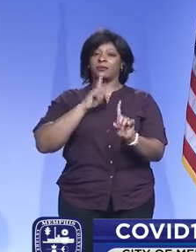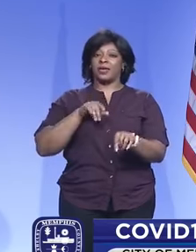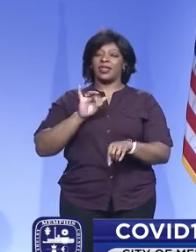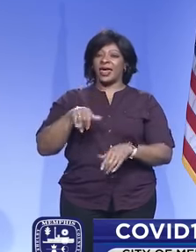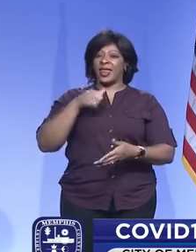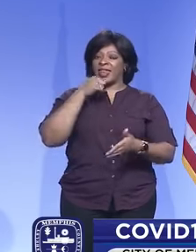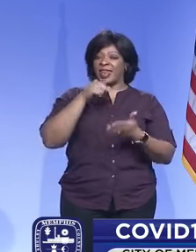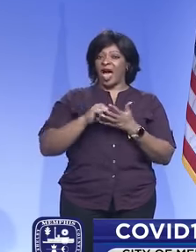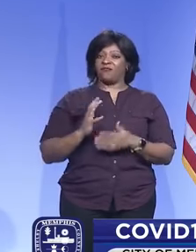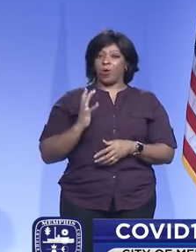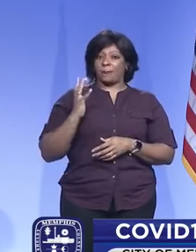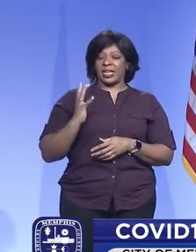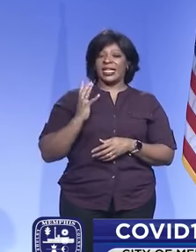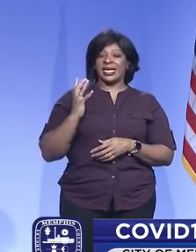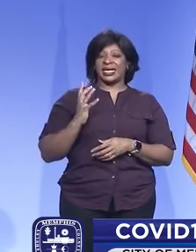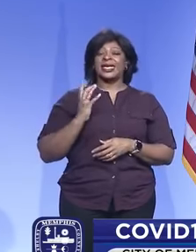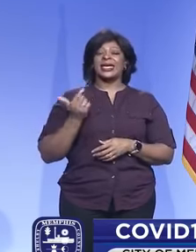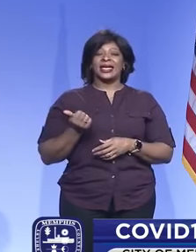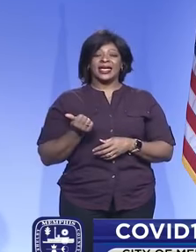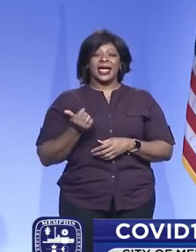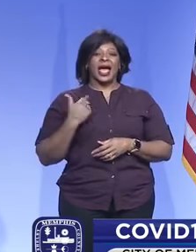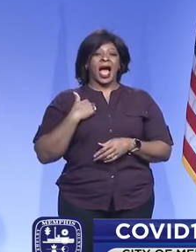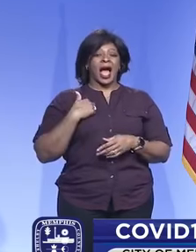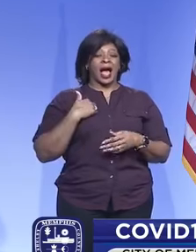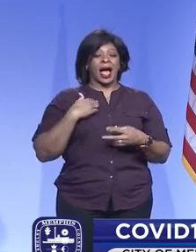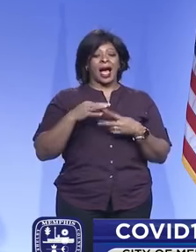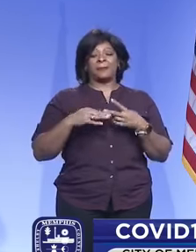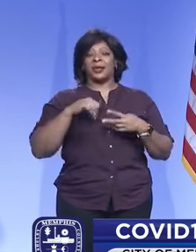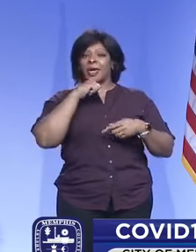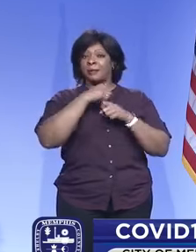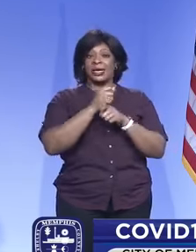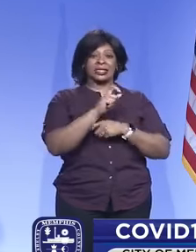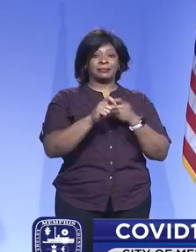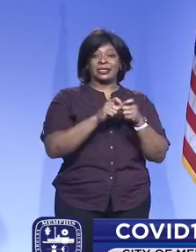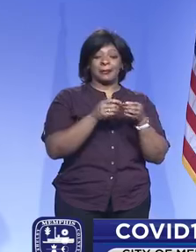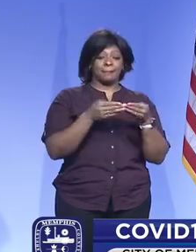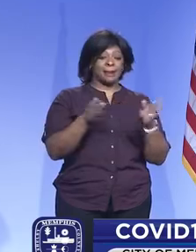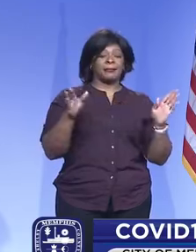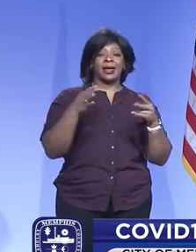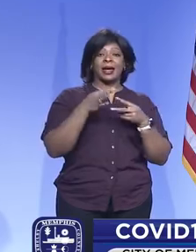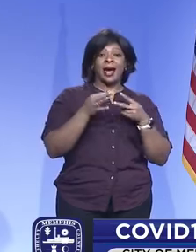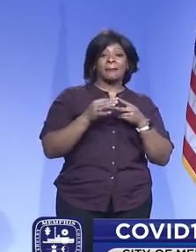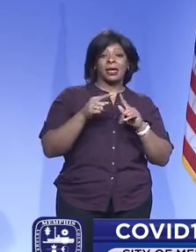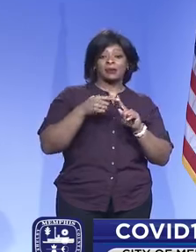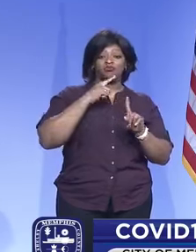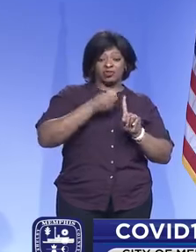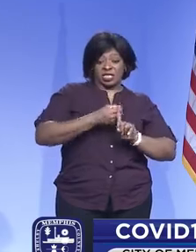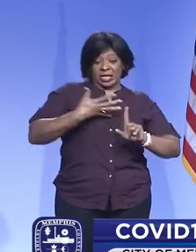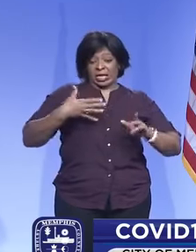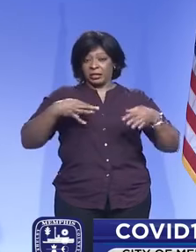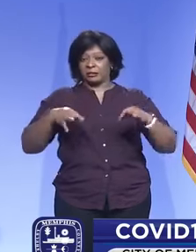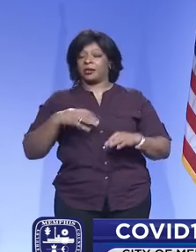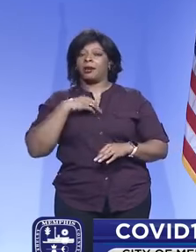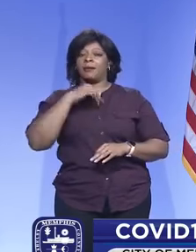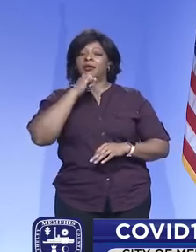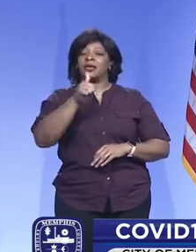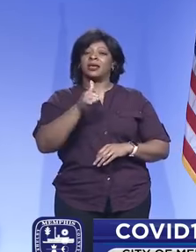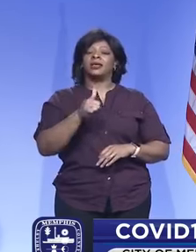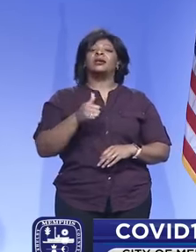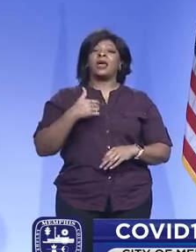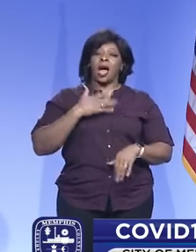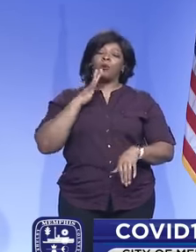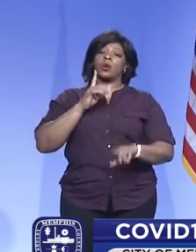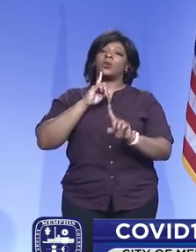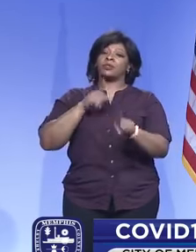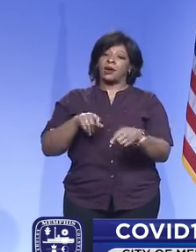letter formally. So I've opted not to make specific public comment on the details of it, other than to say I will respond